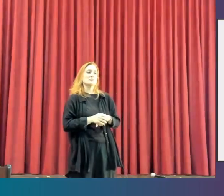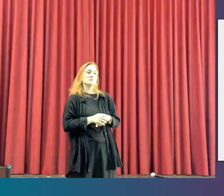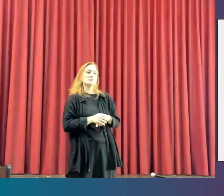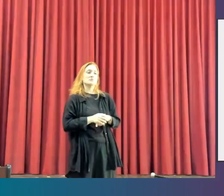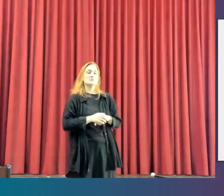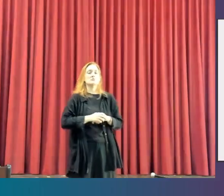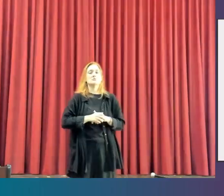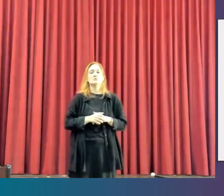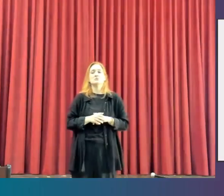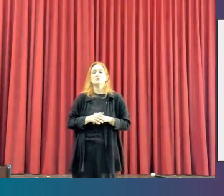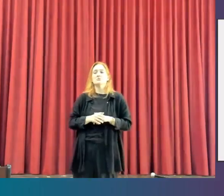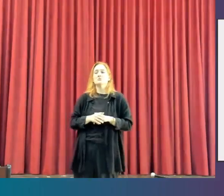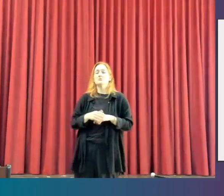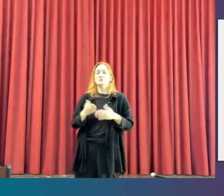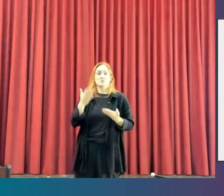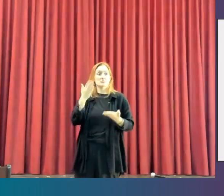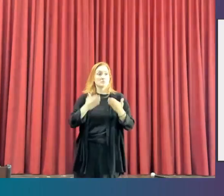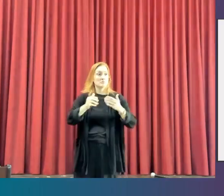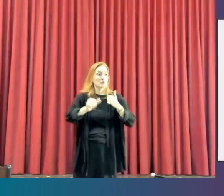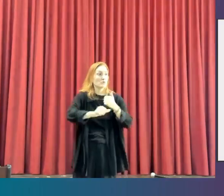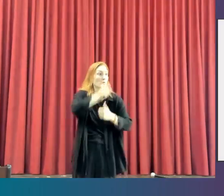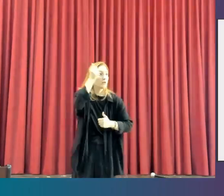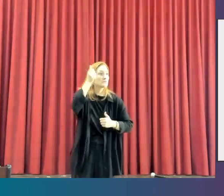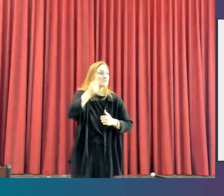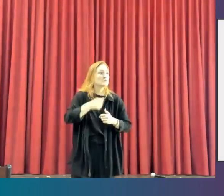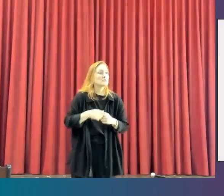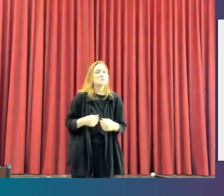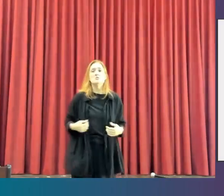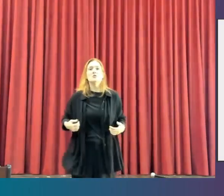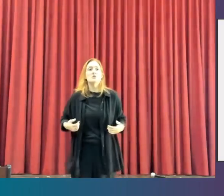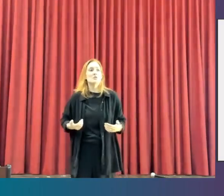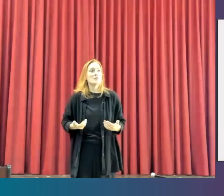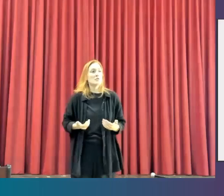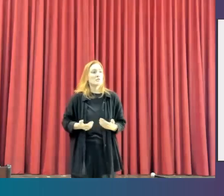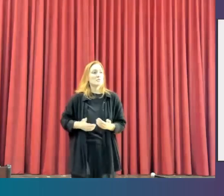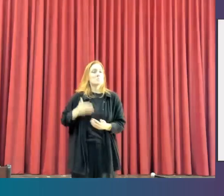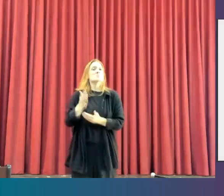It can also look like threats, intimidation, harassment, or